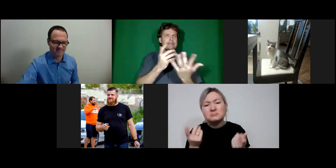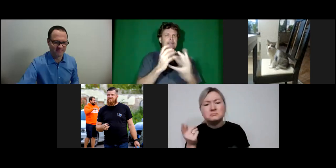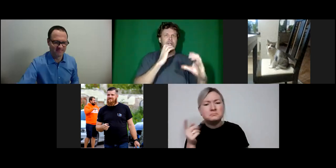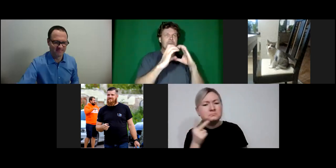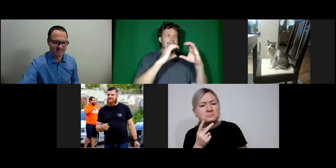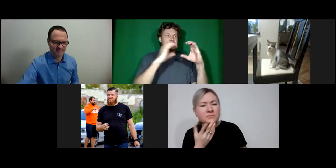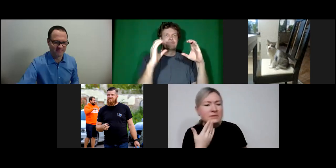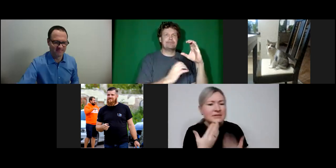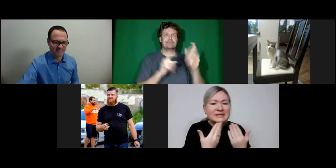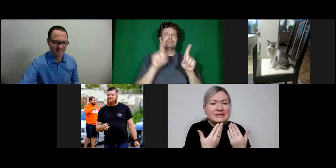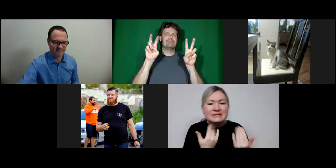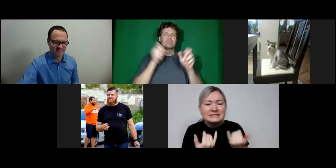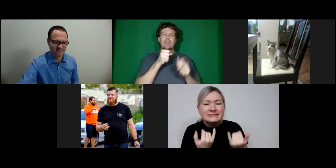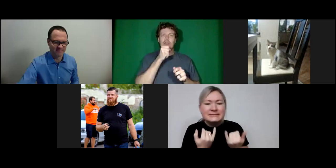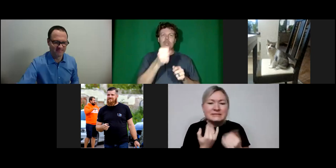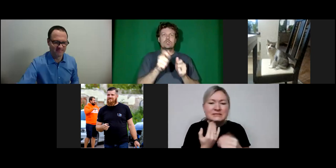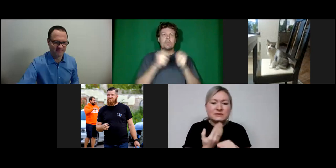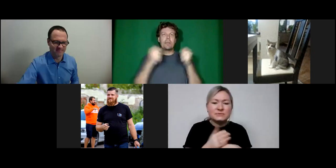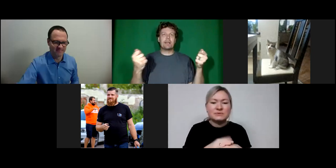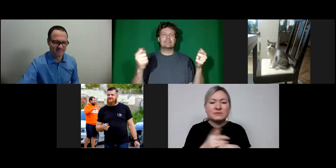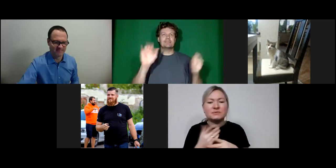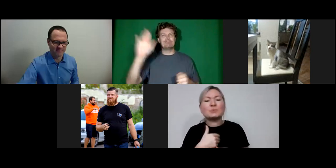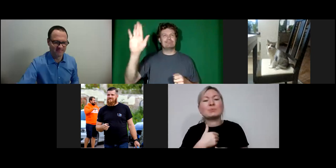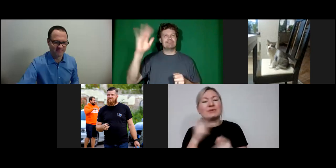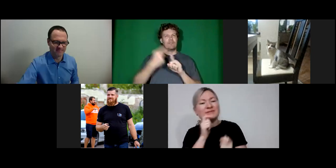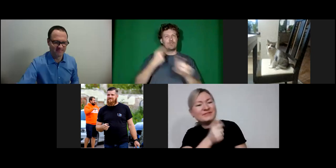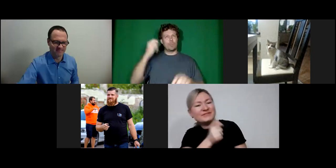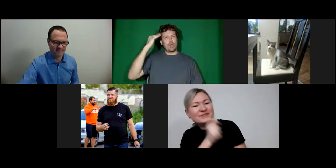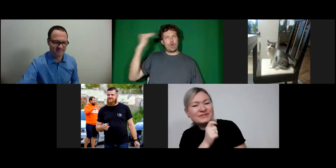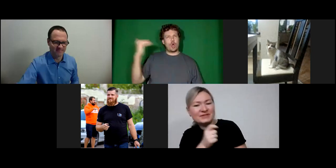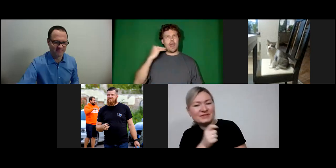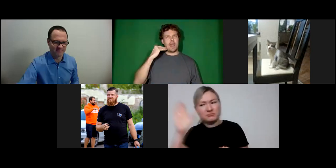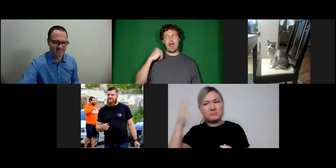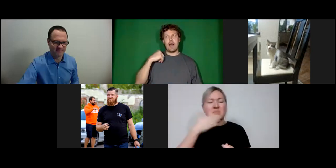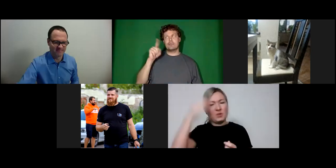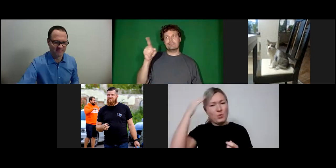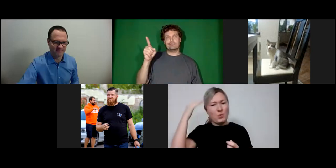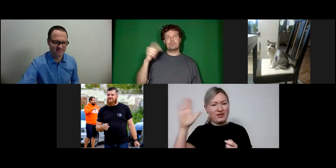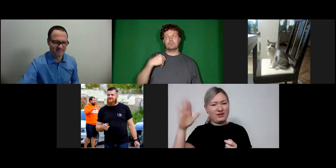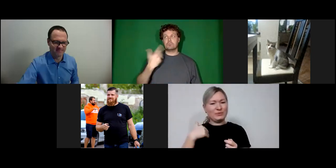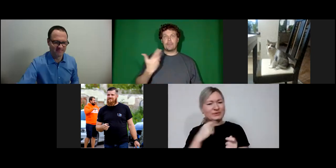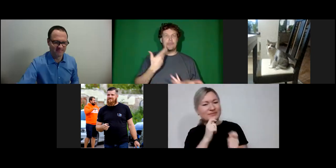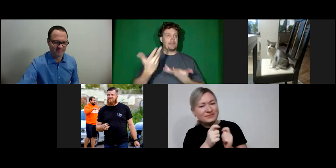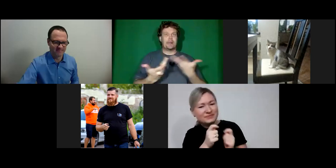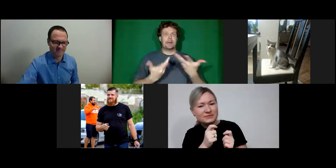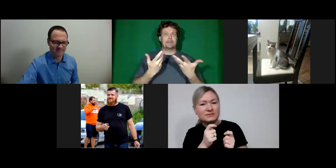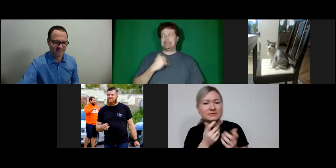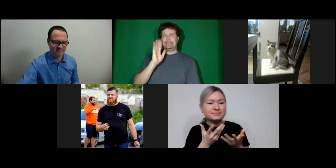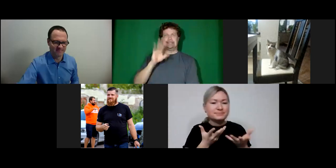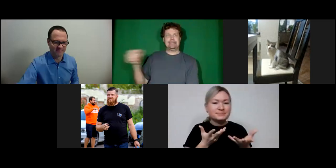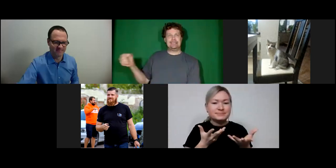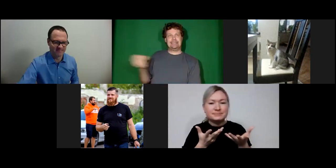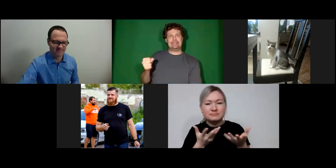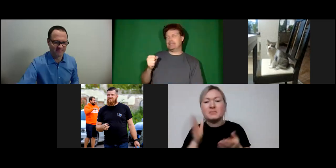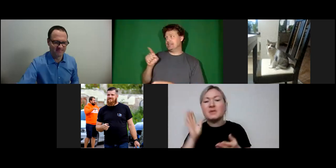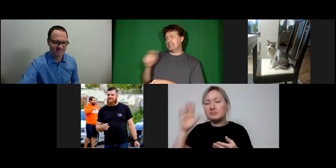looked at me and saw that I had hearing aid sign and tried to, it was a journalist from Korea, I found out later on,